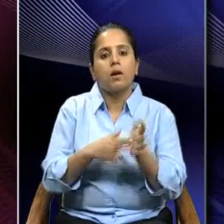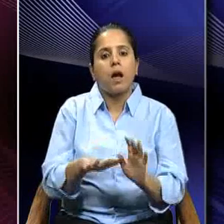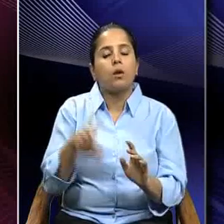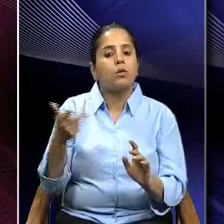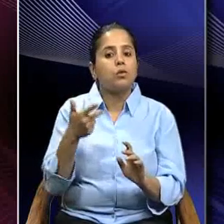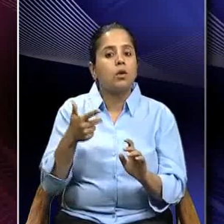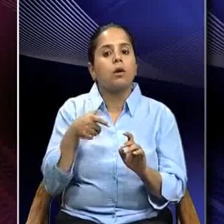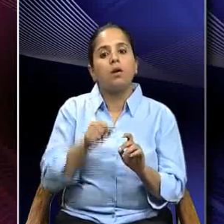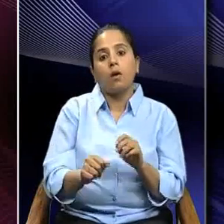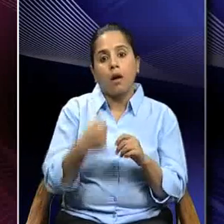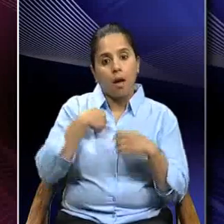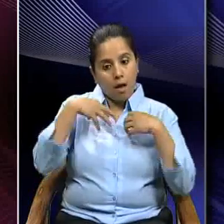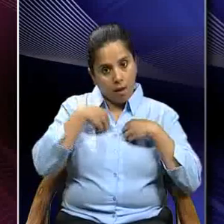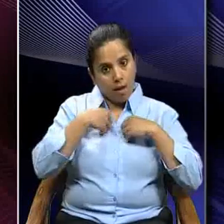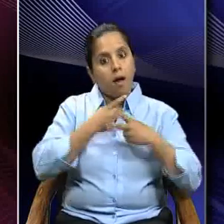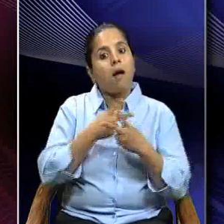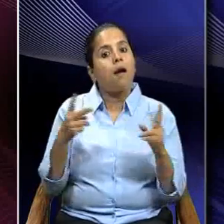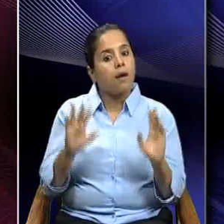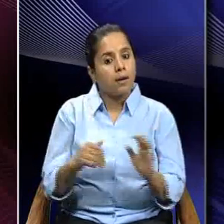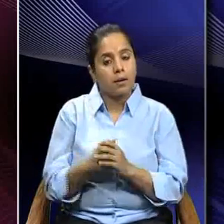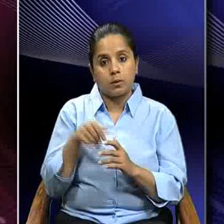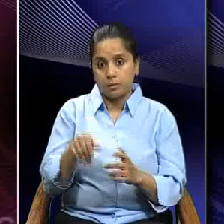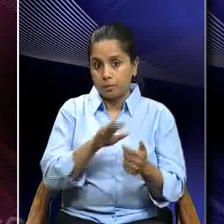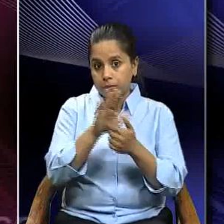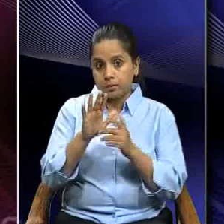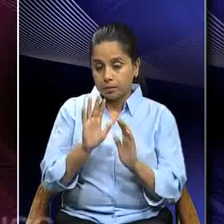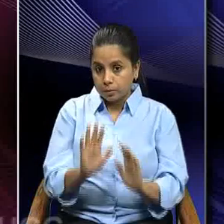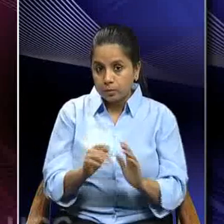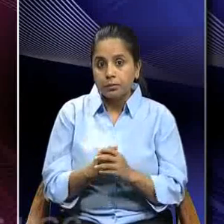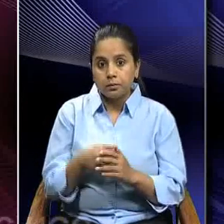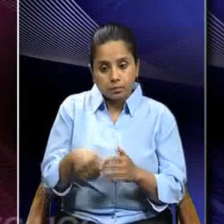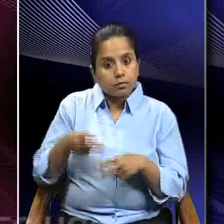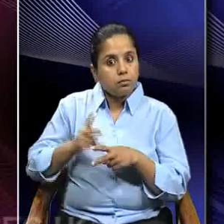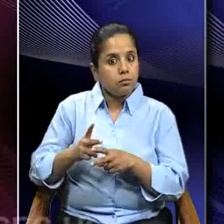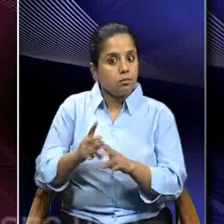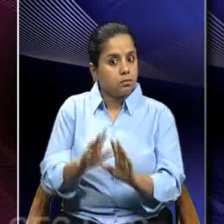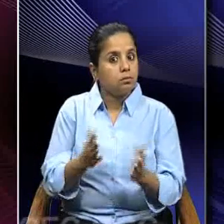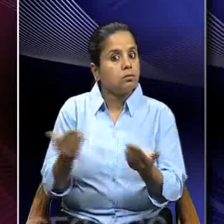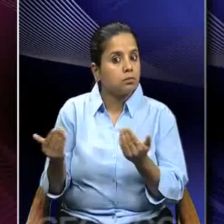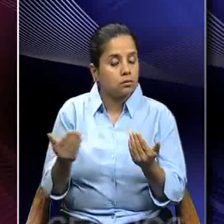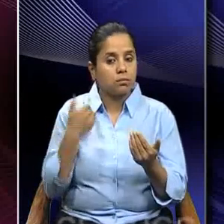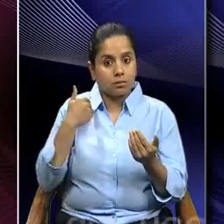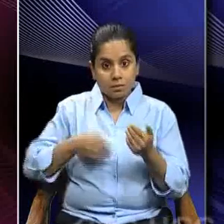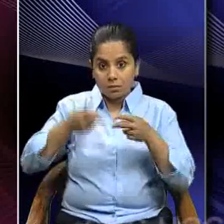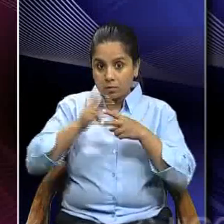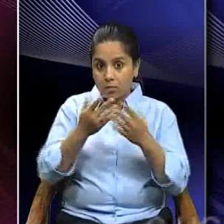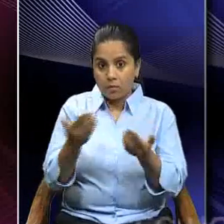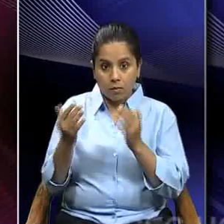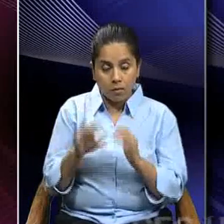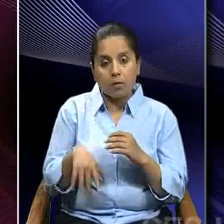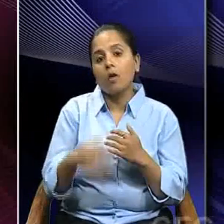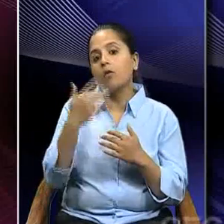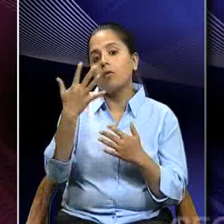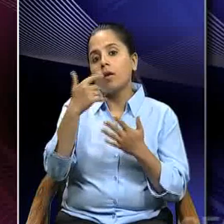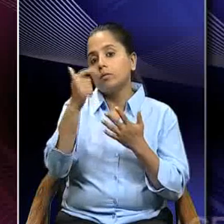is inside our body. It is present into our existence. So along with our existence, those 5